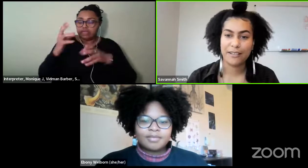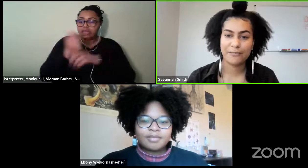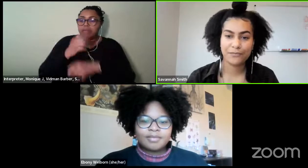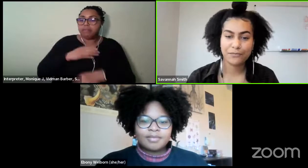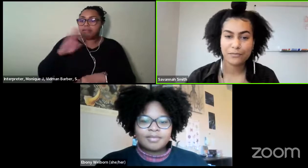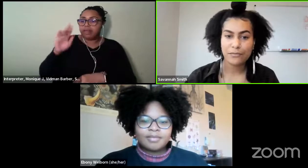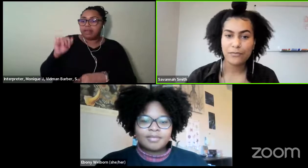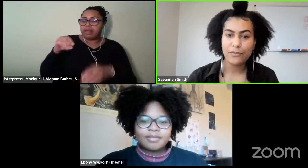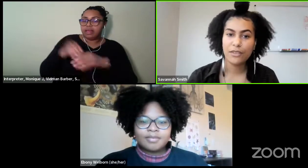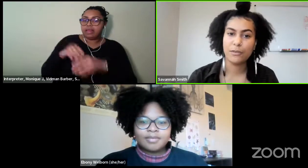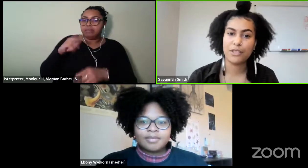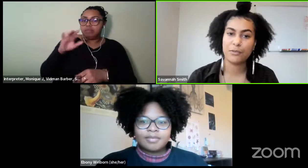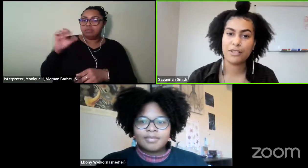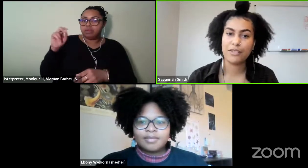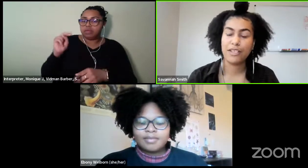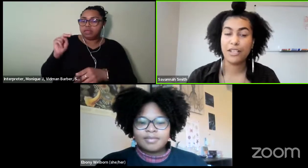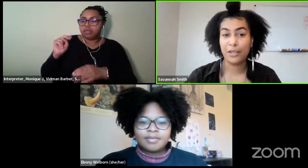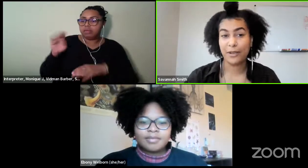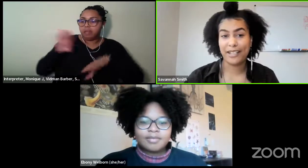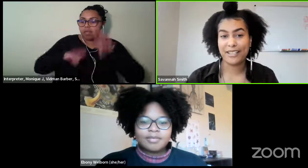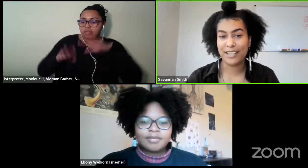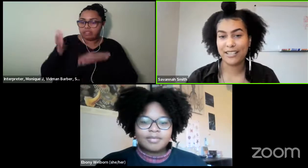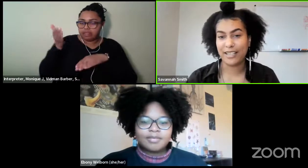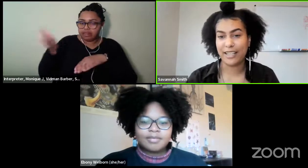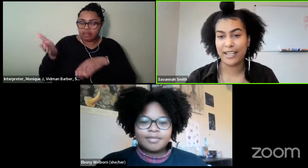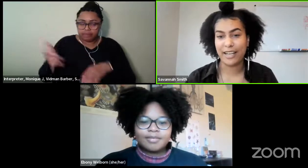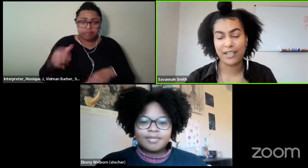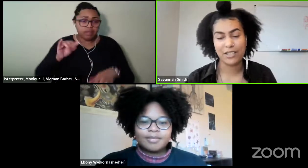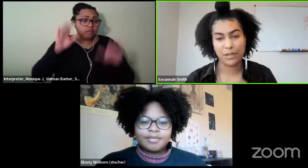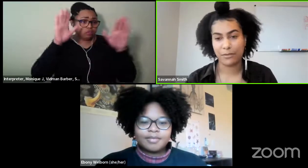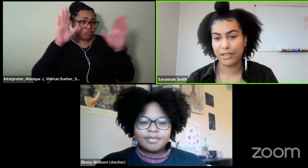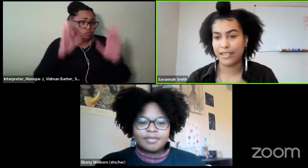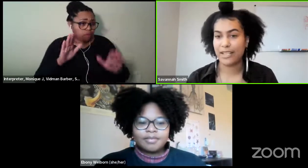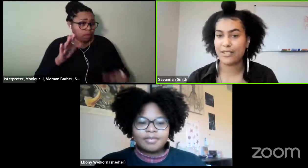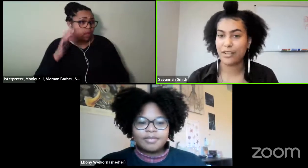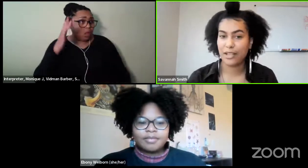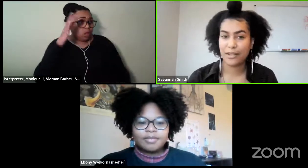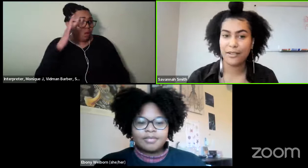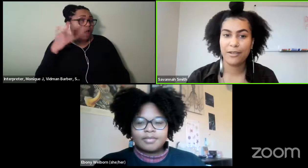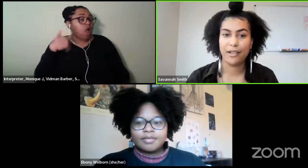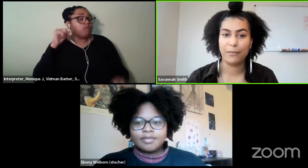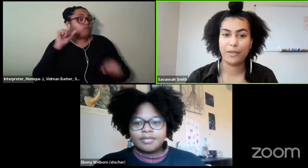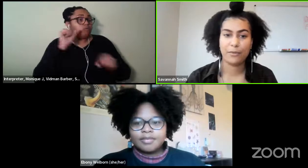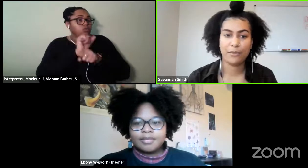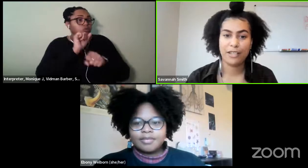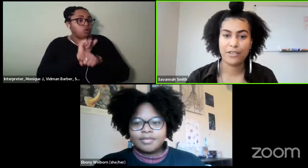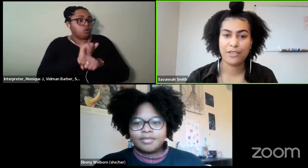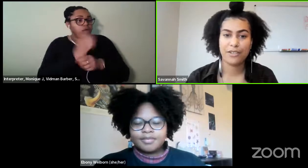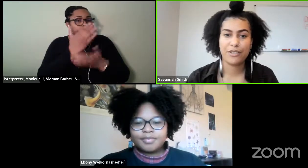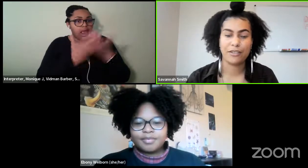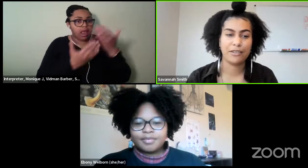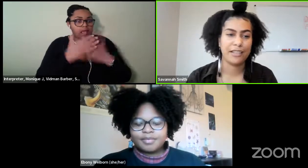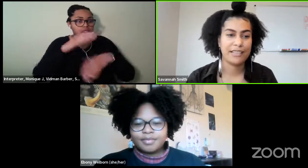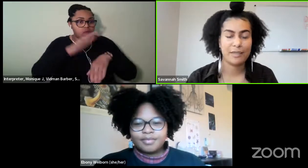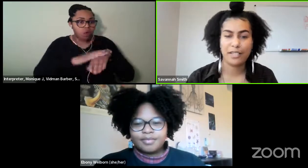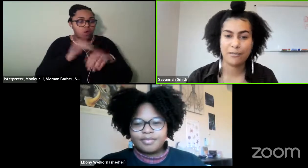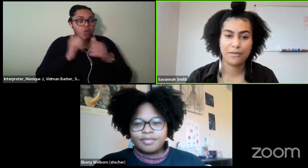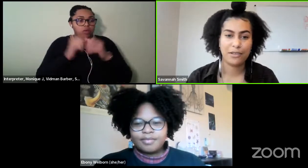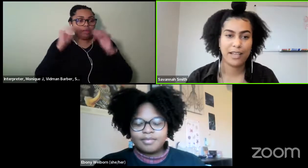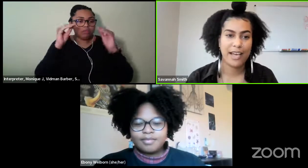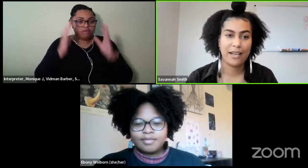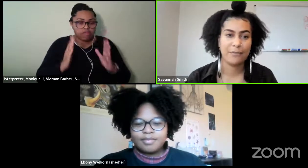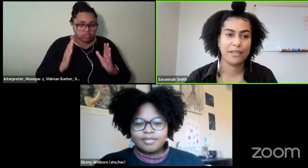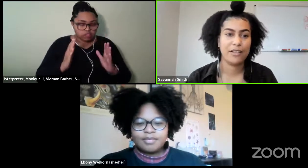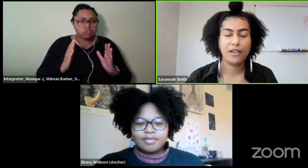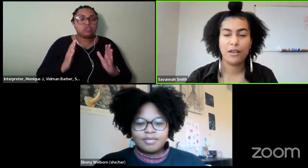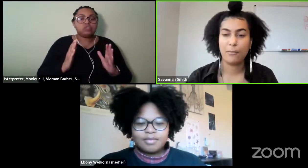biology there, which was great in the sense that I got to work really hands-on with professors, collecting specimens